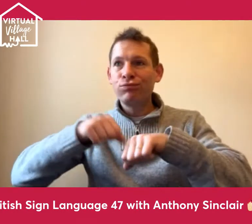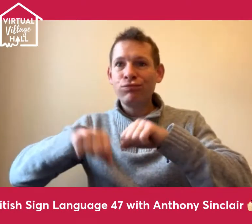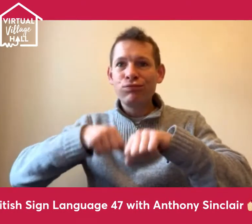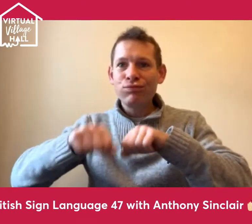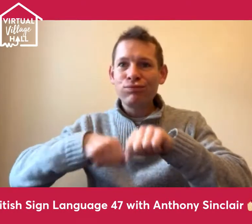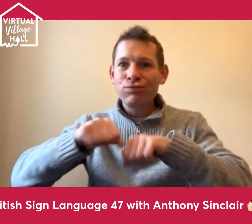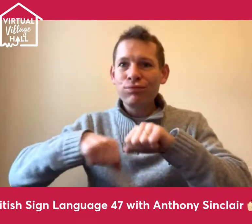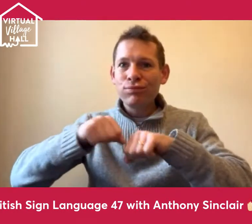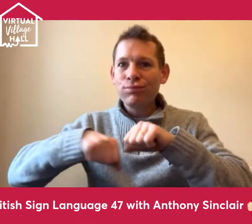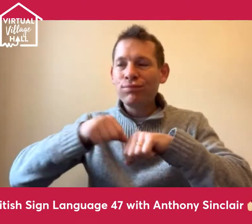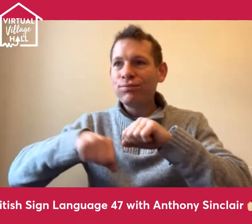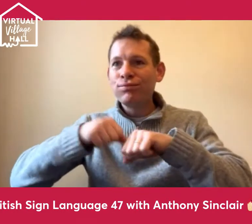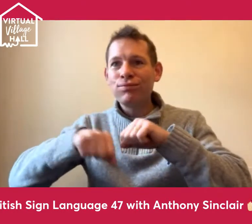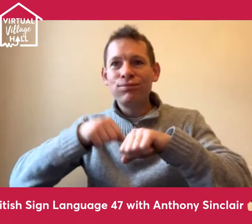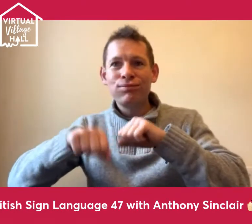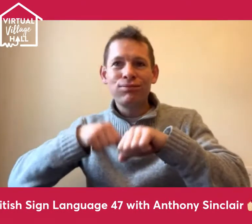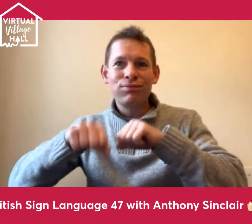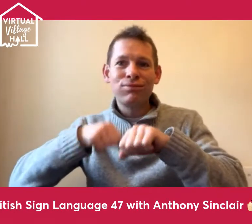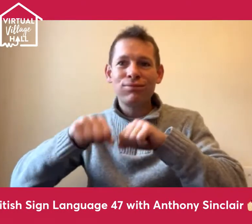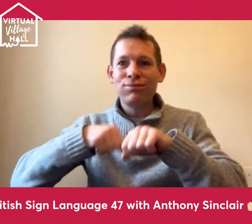I cycle or go on my bike.